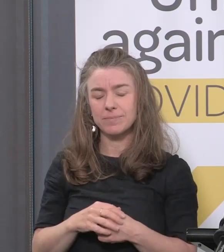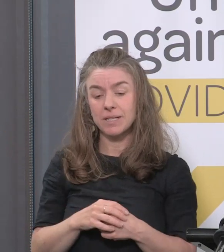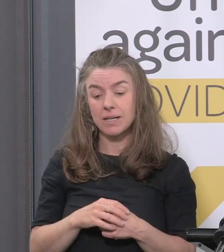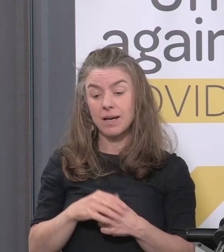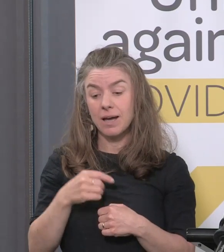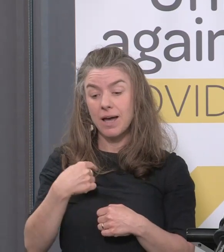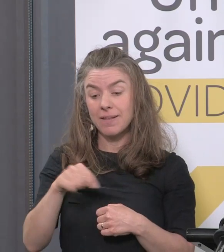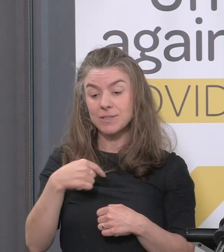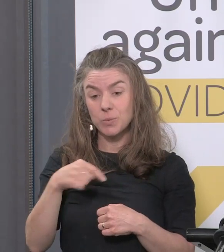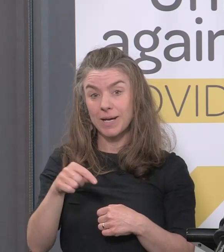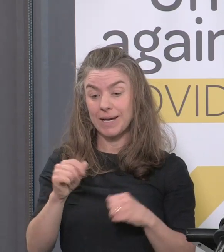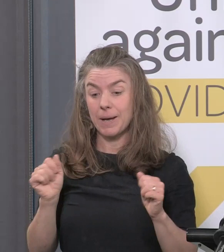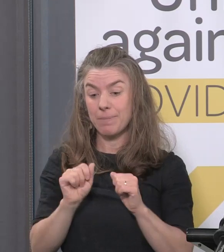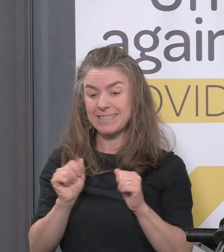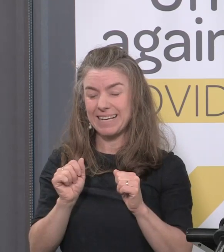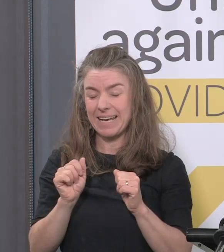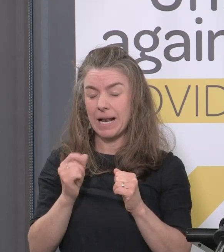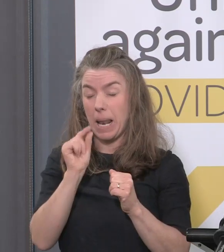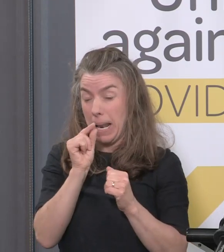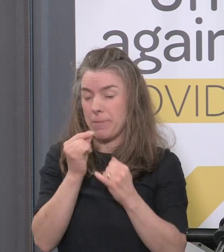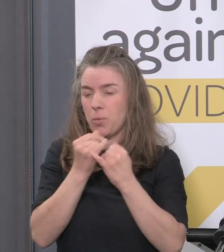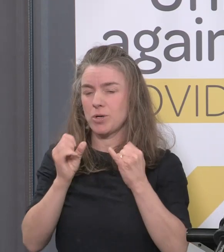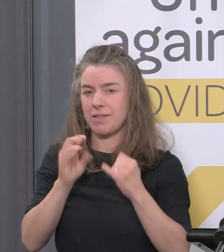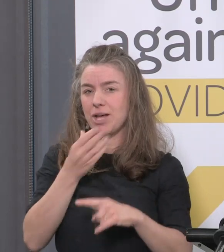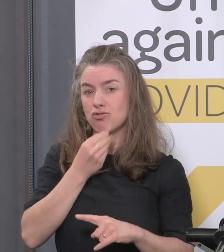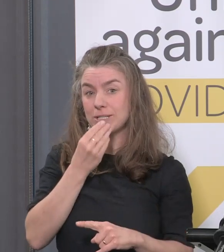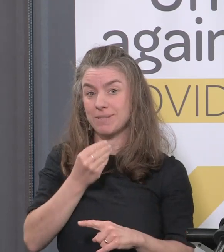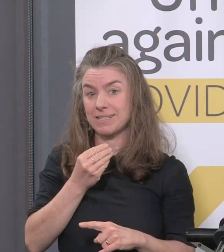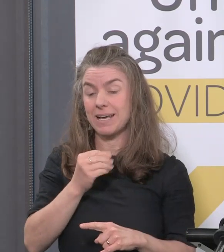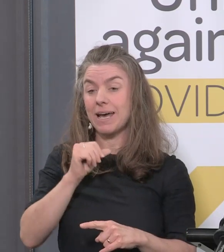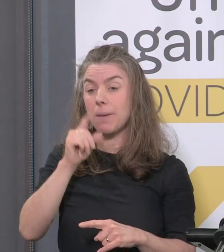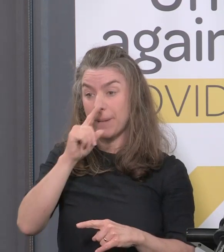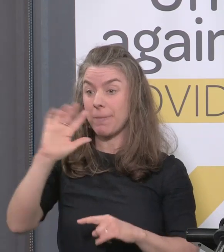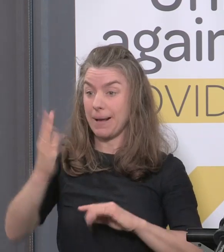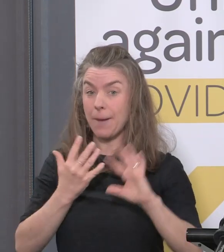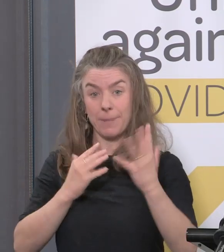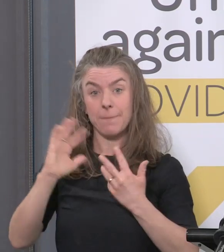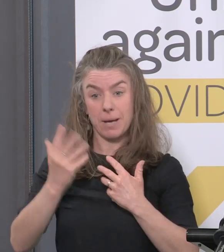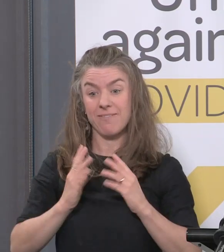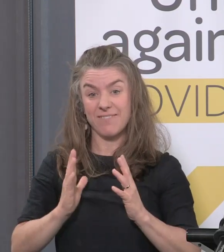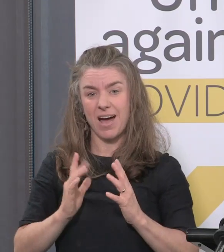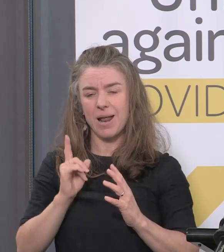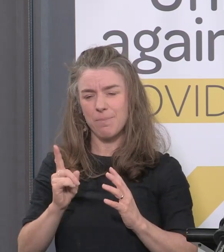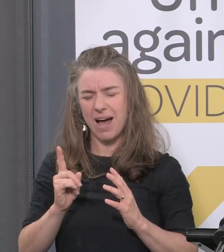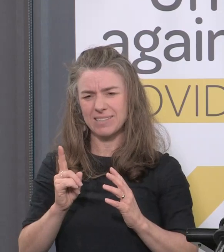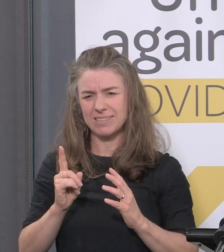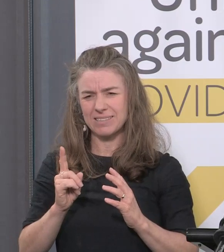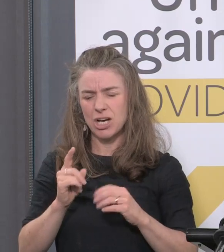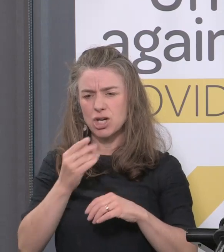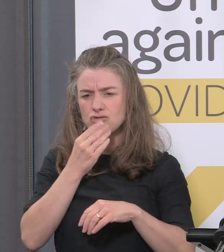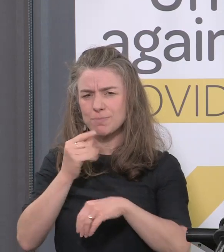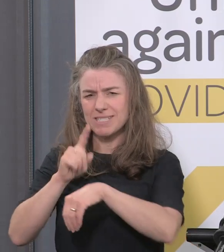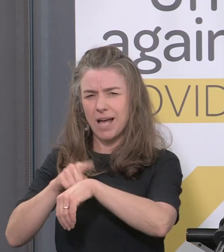week. Our biggest issue, so we can handle these sorts of volumes, but when we plan for a long time for